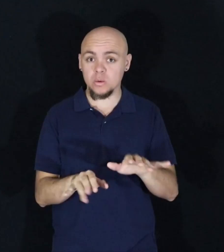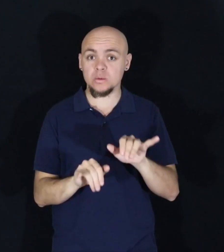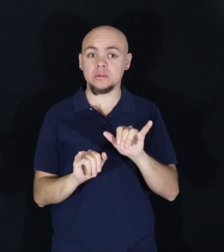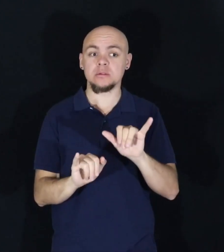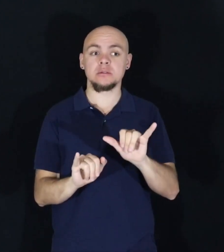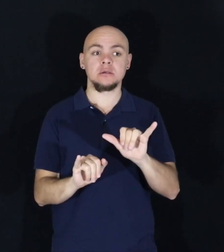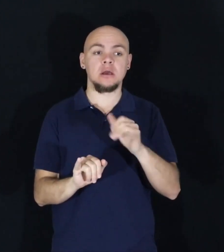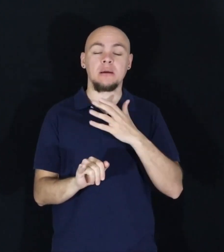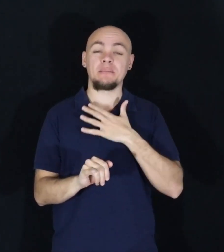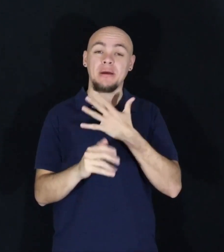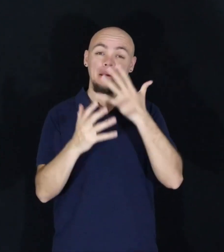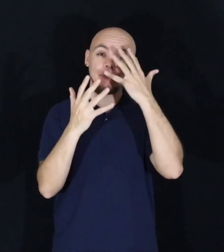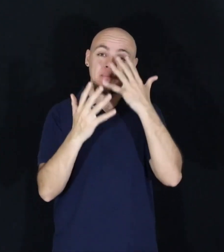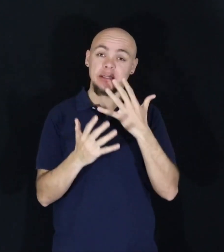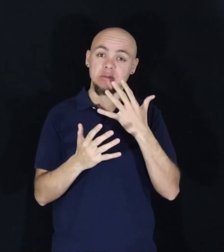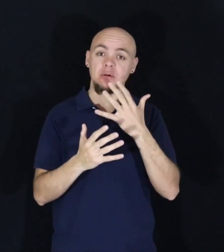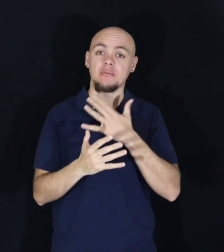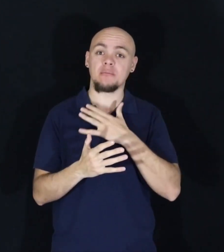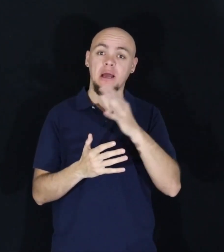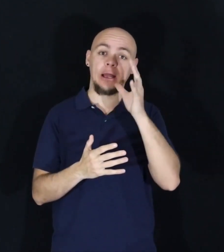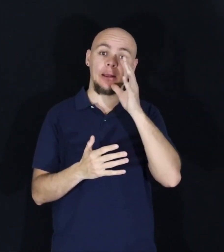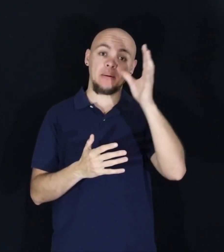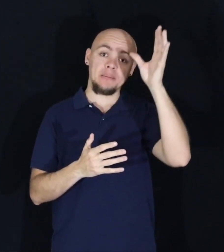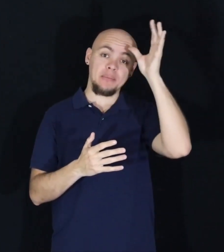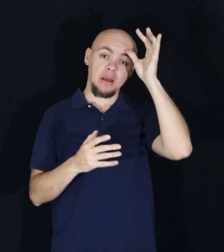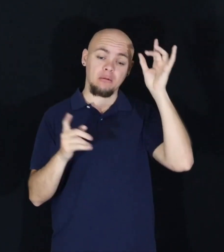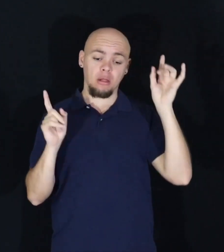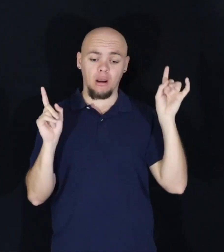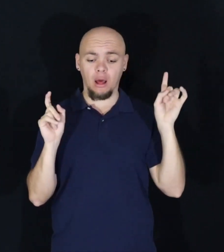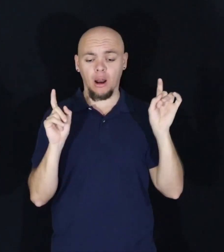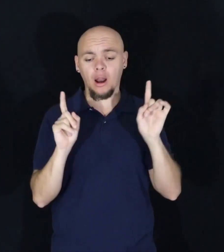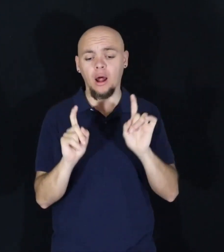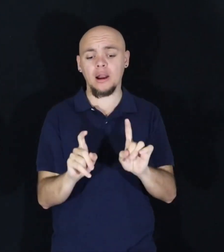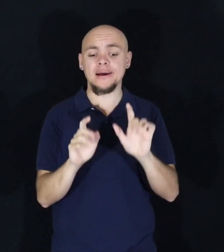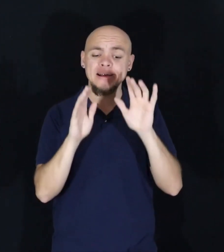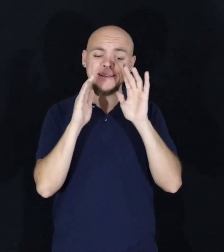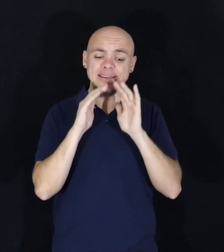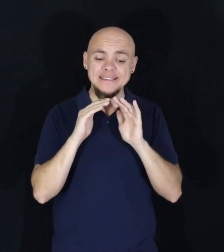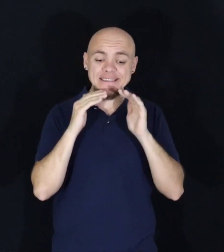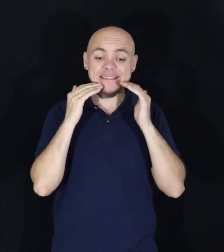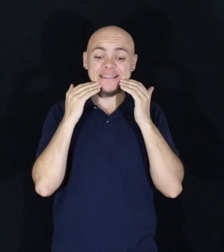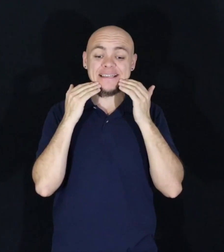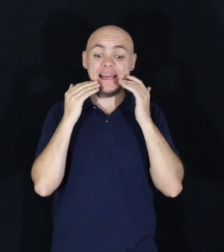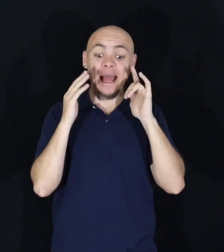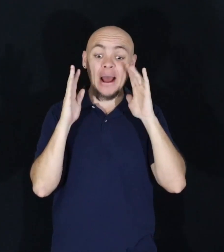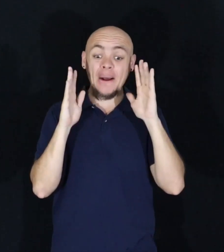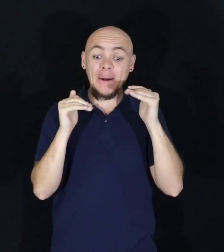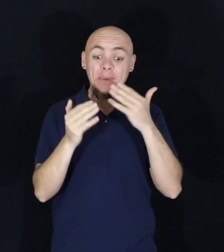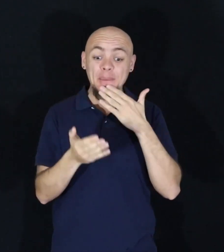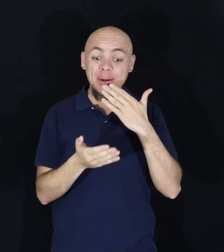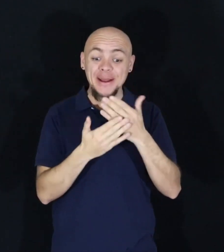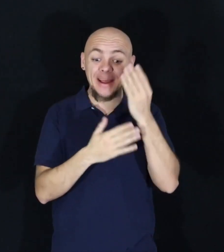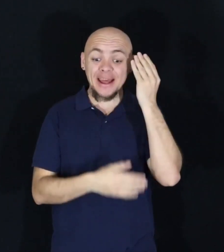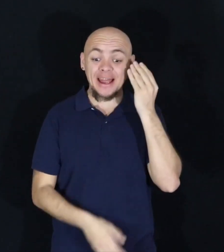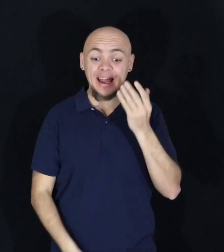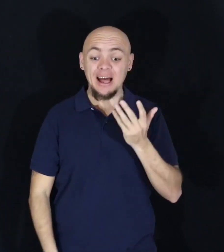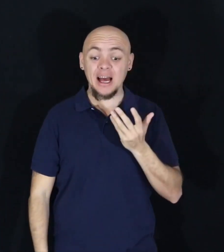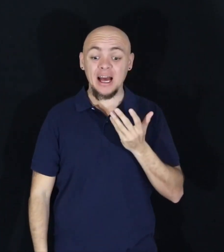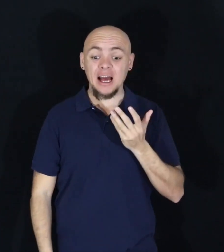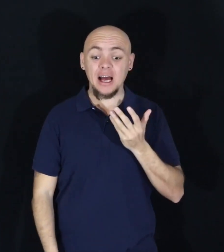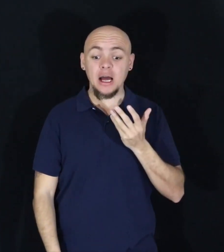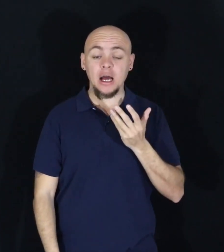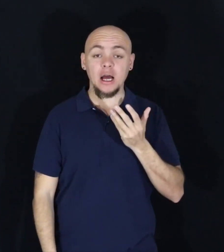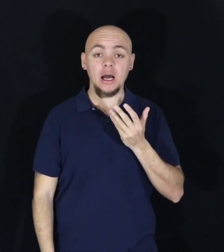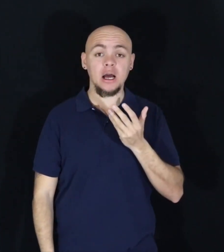add to my misery, my parents came darting towards me with huge smiles on their faces in hope of the good news. But instead,